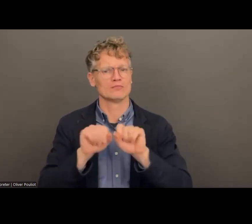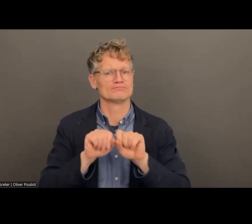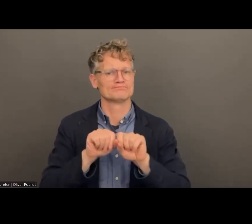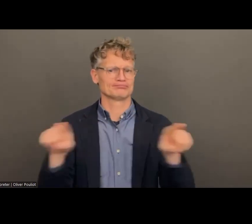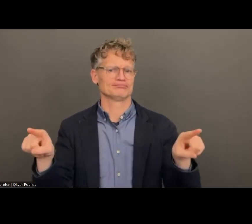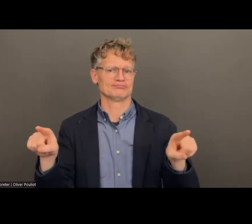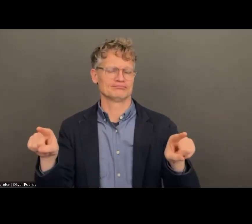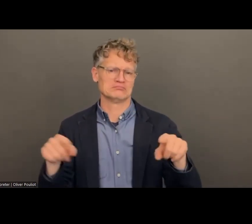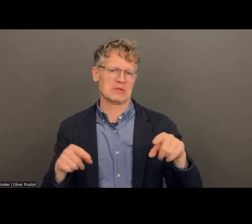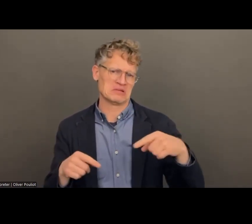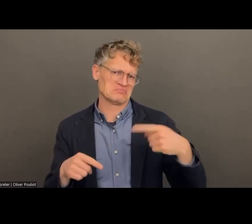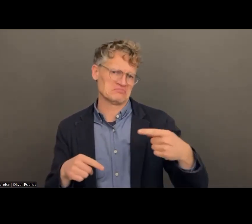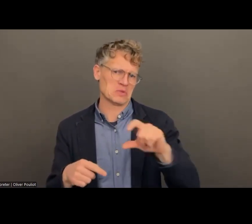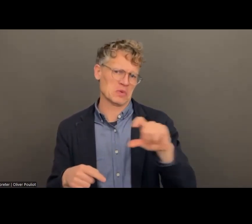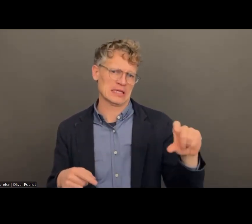week.